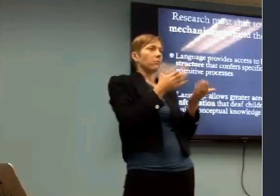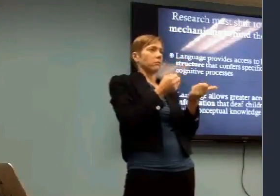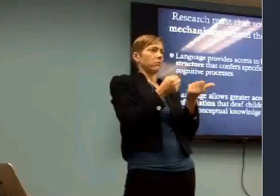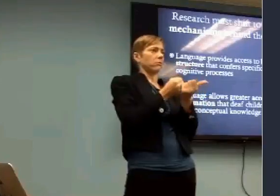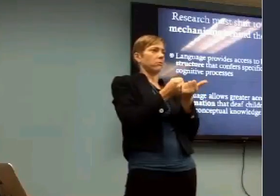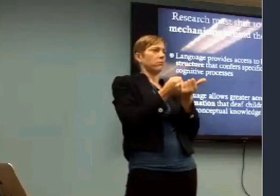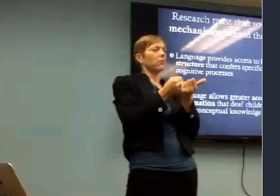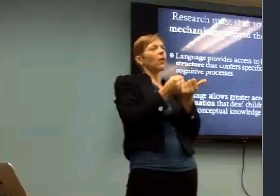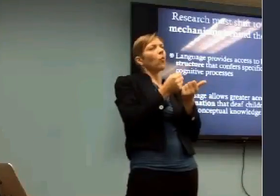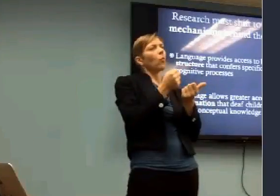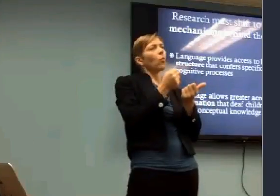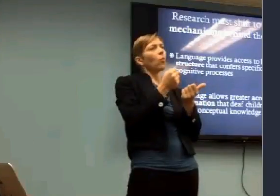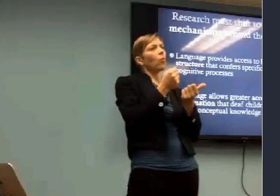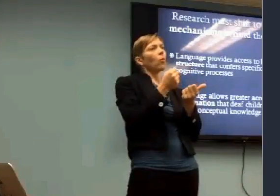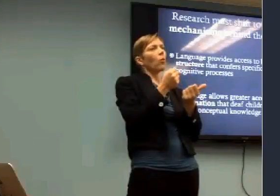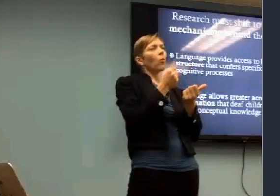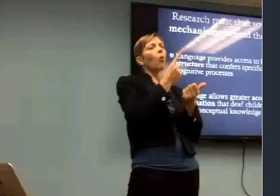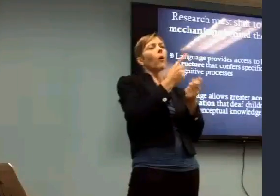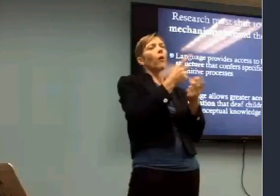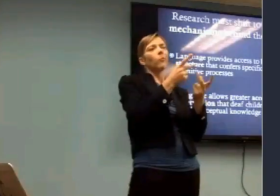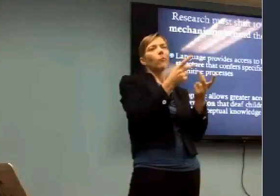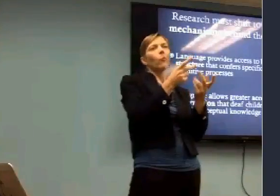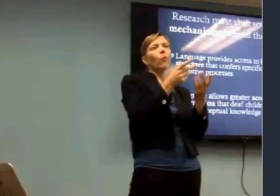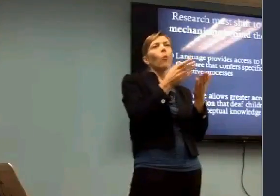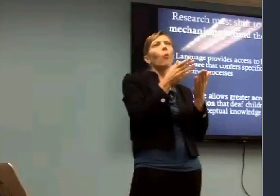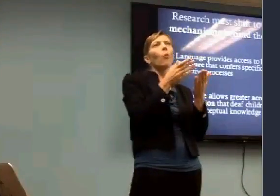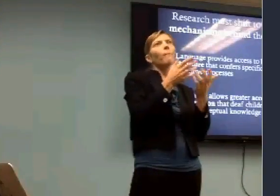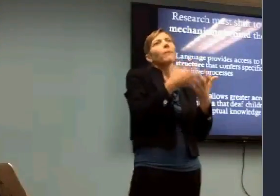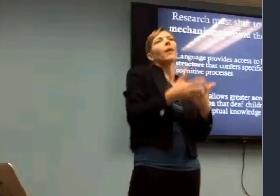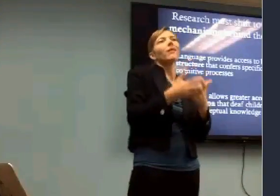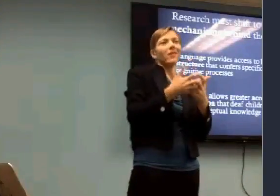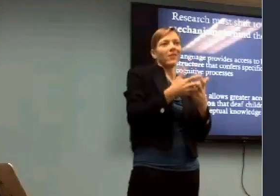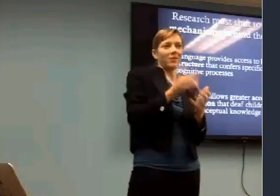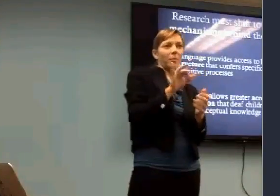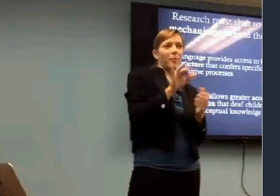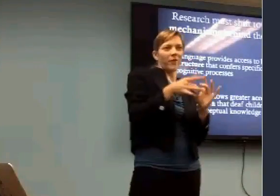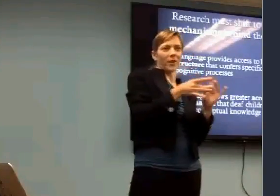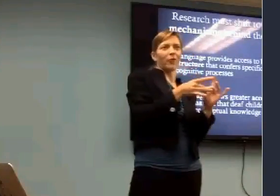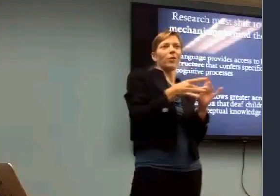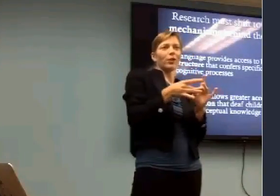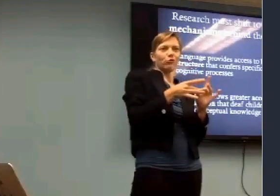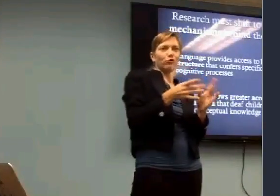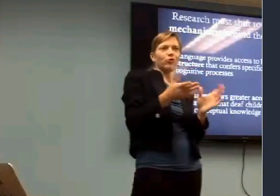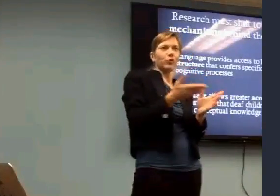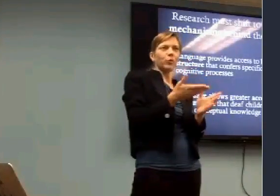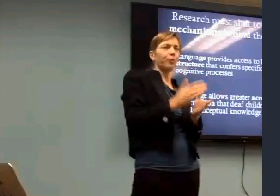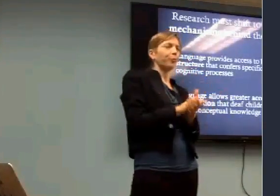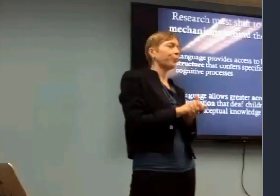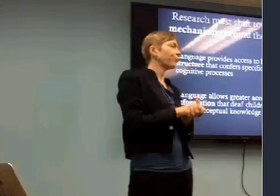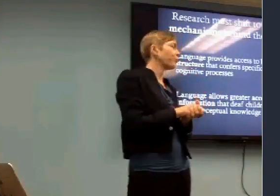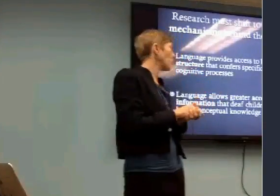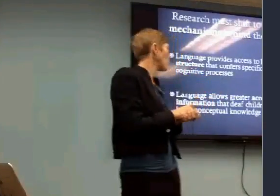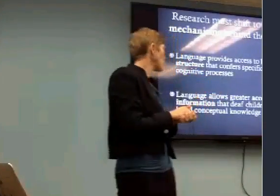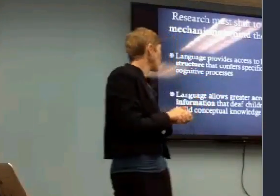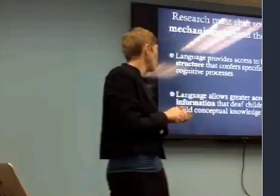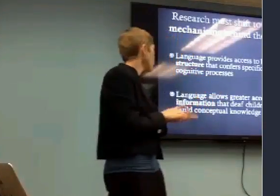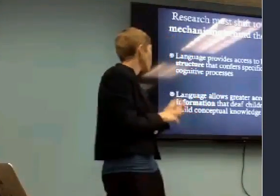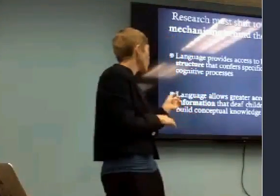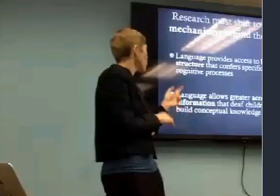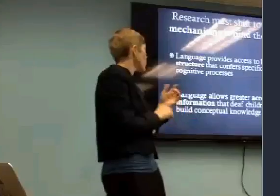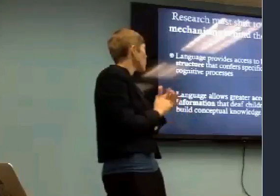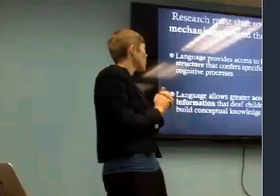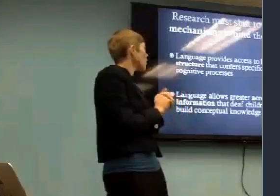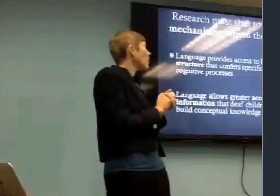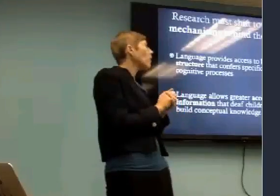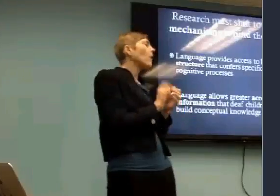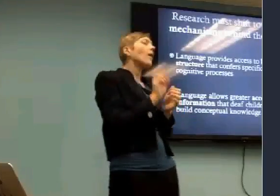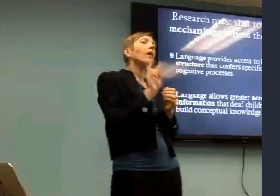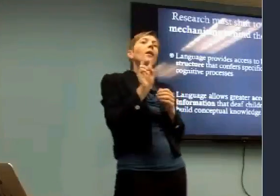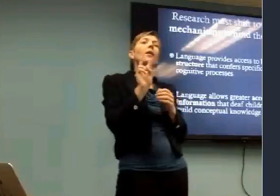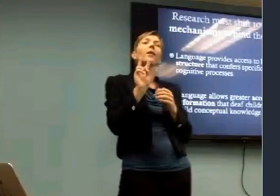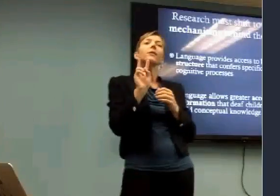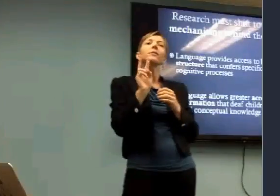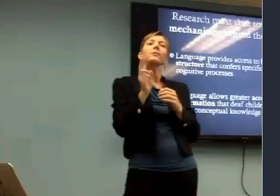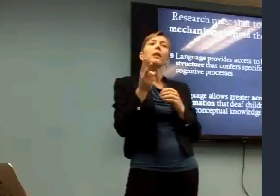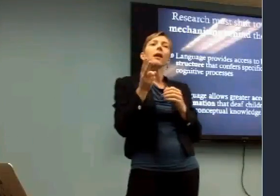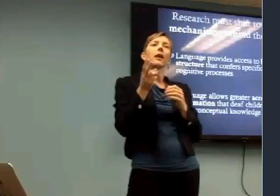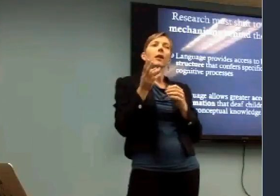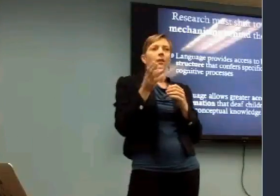that language can support, or one of the mechanisms that relation shows the relationship between language